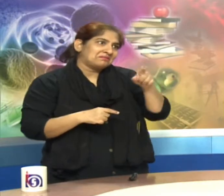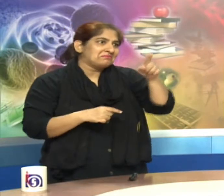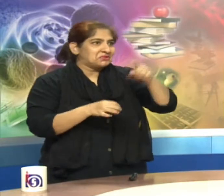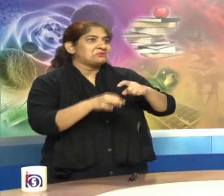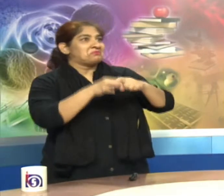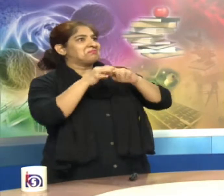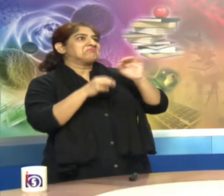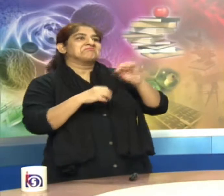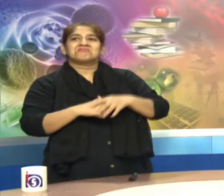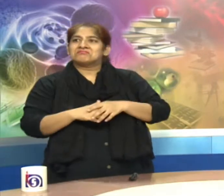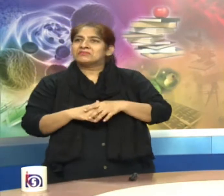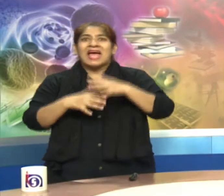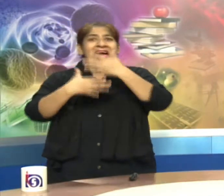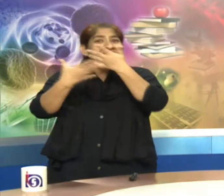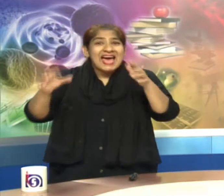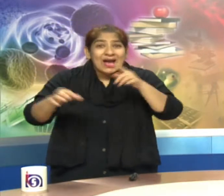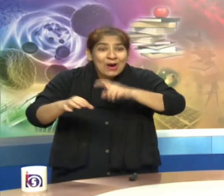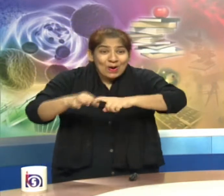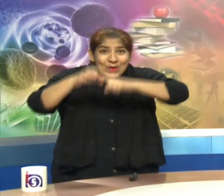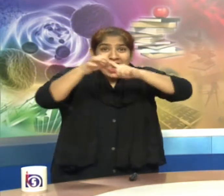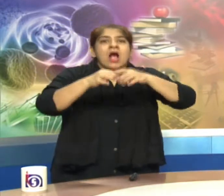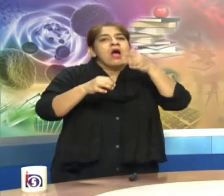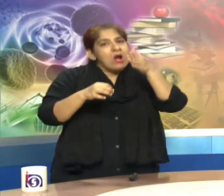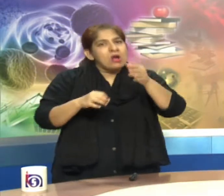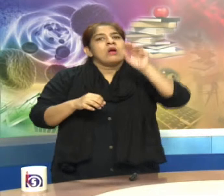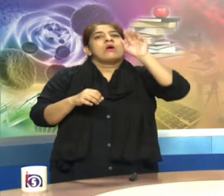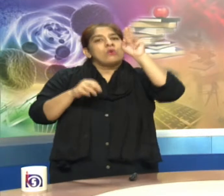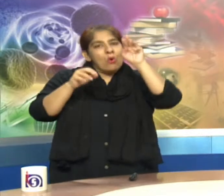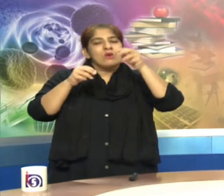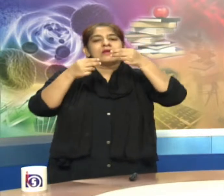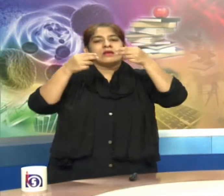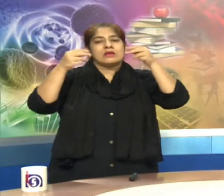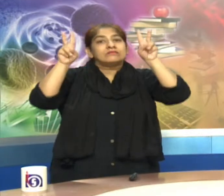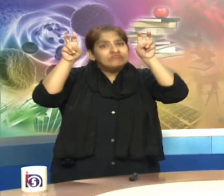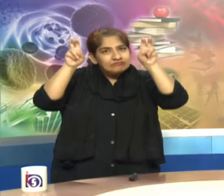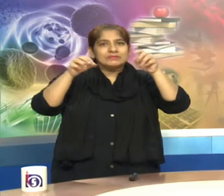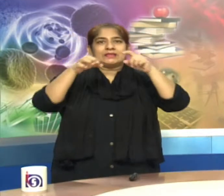mobile, and if the salesman